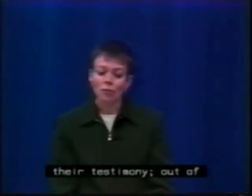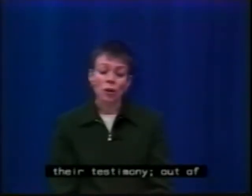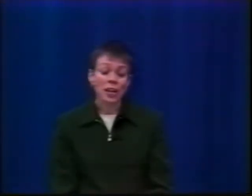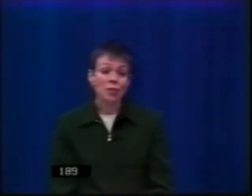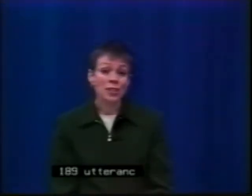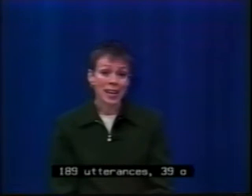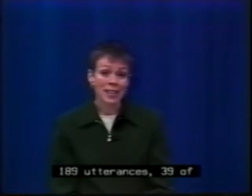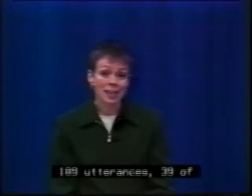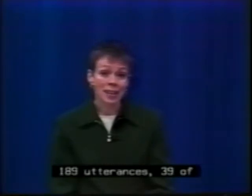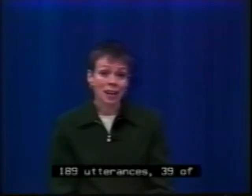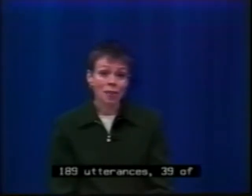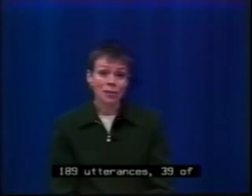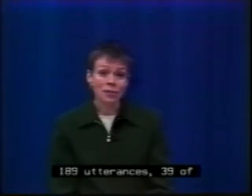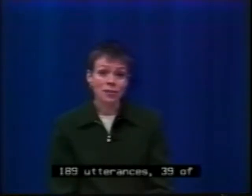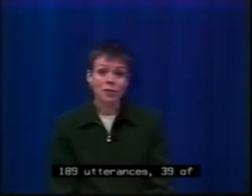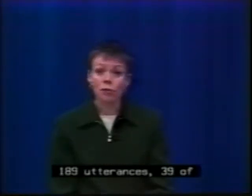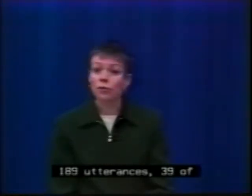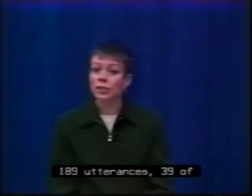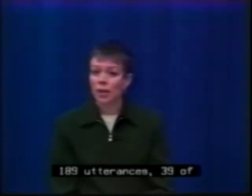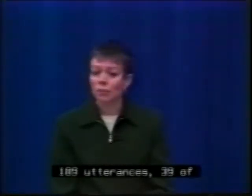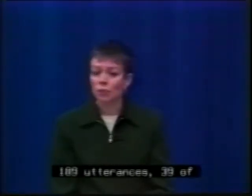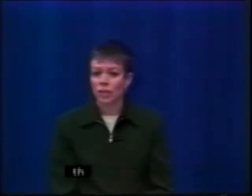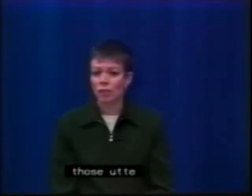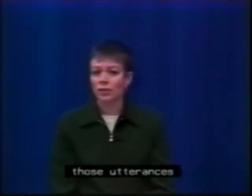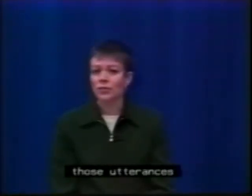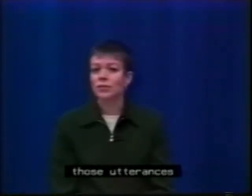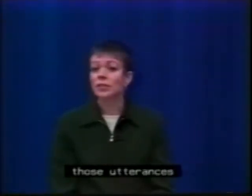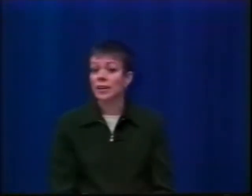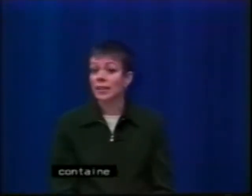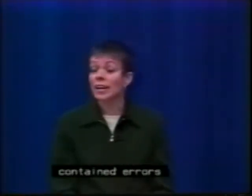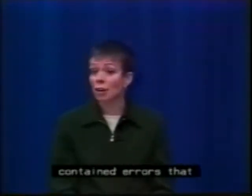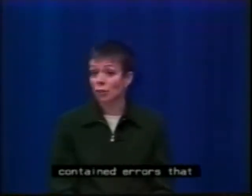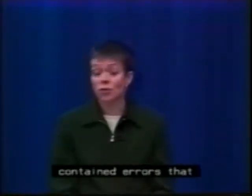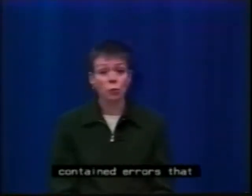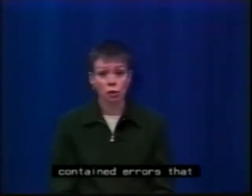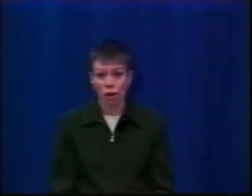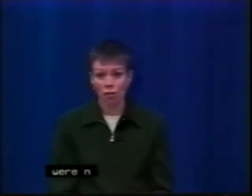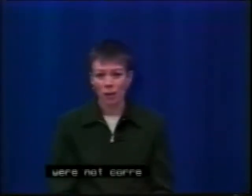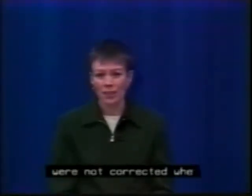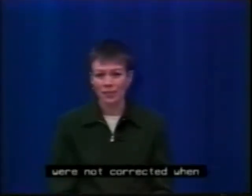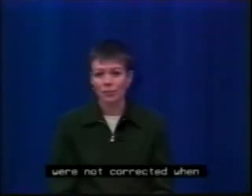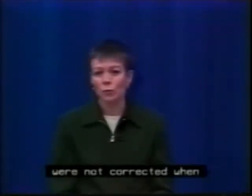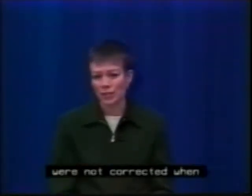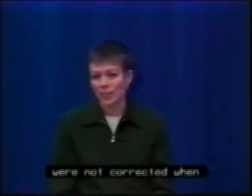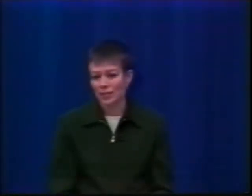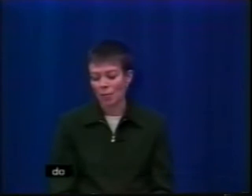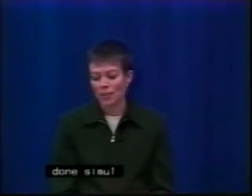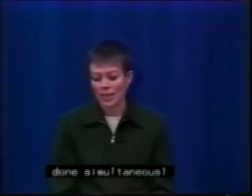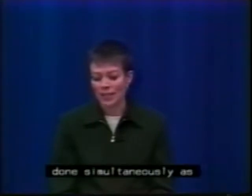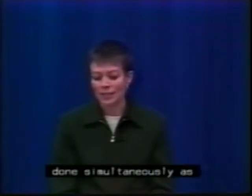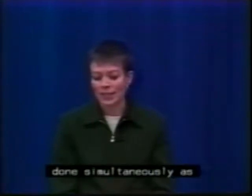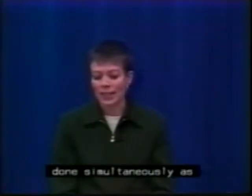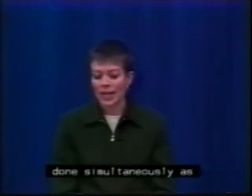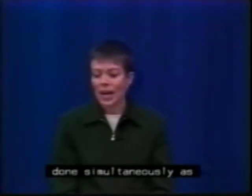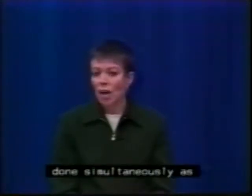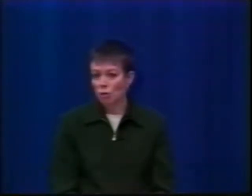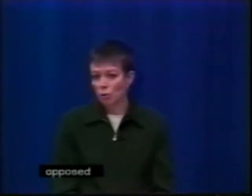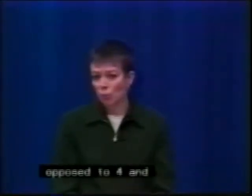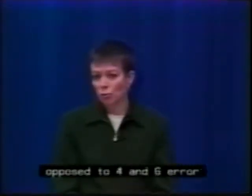of 189 utterances, 39 of those utterances contained errors that were not corrected when done simultaneously, as opposed